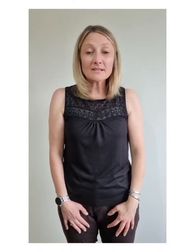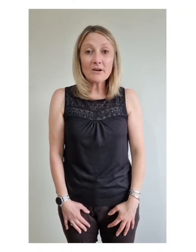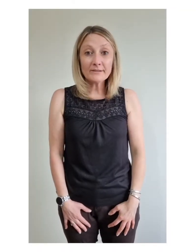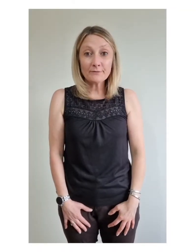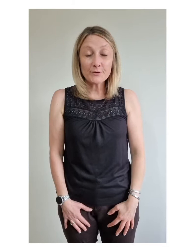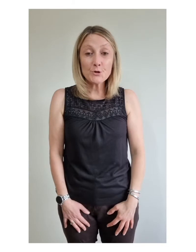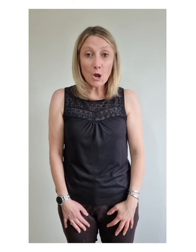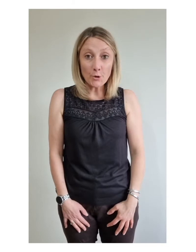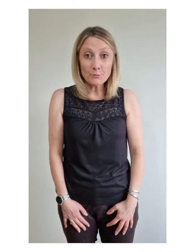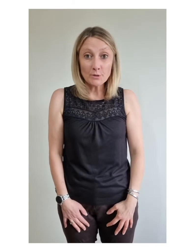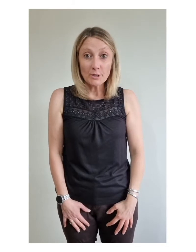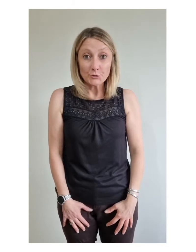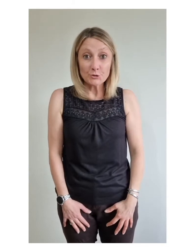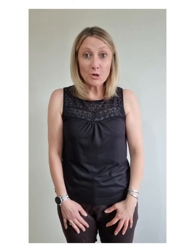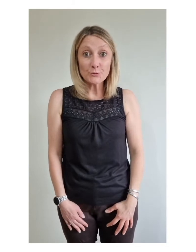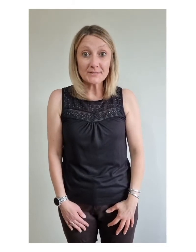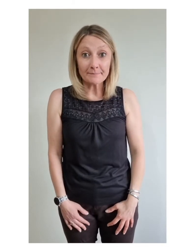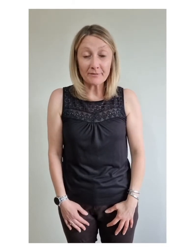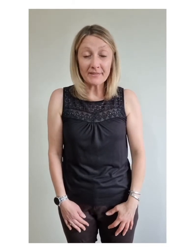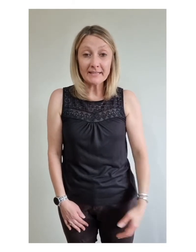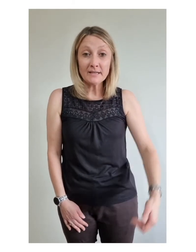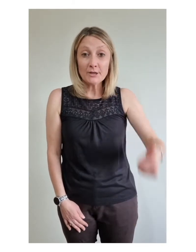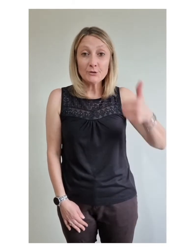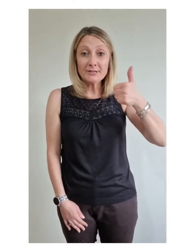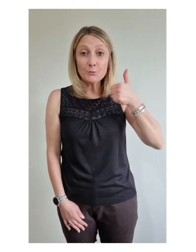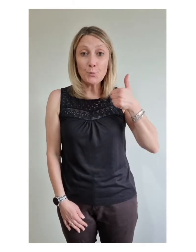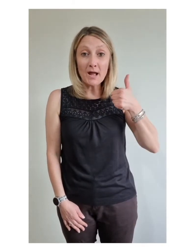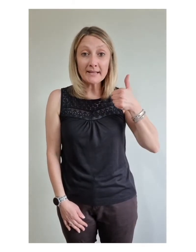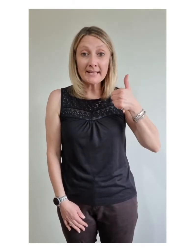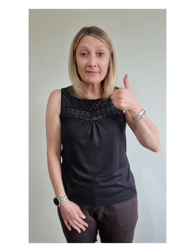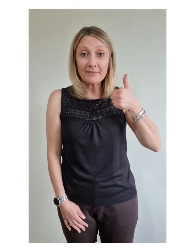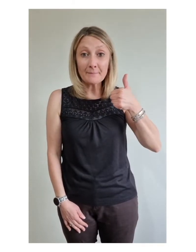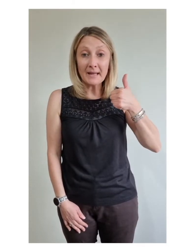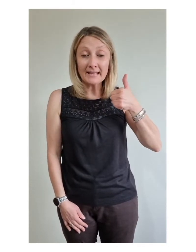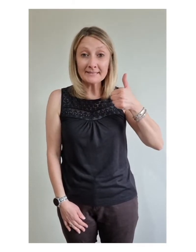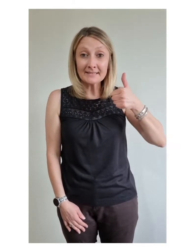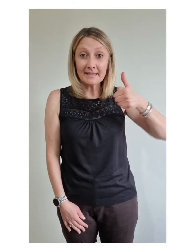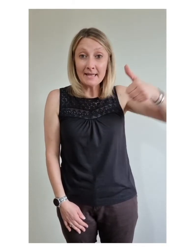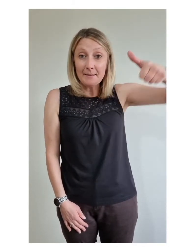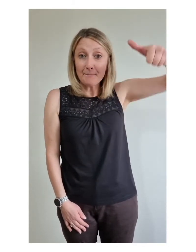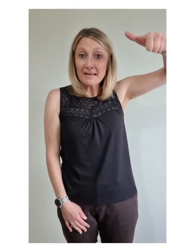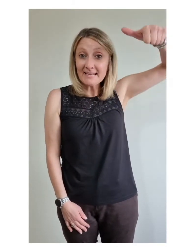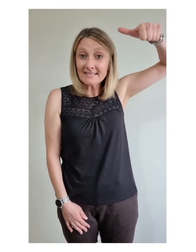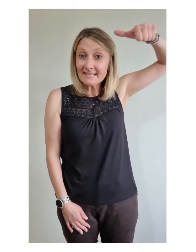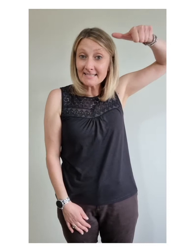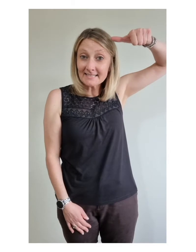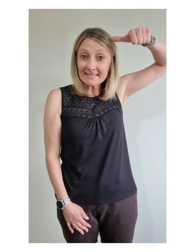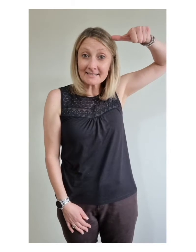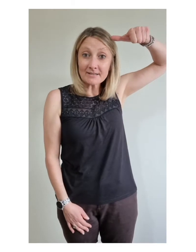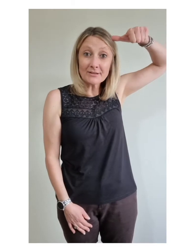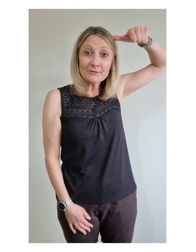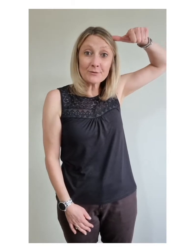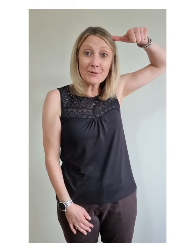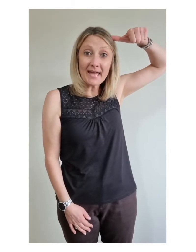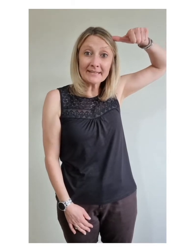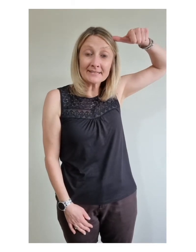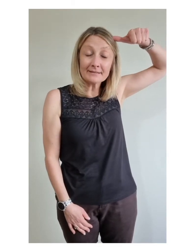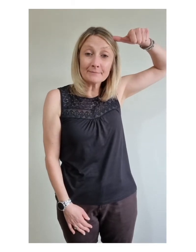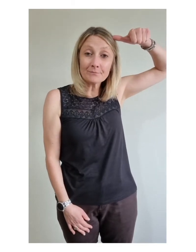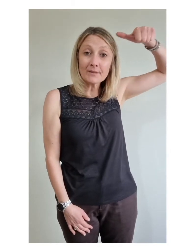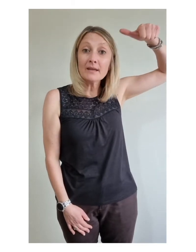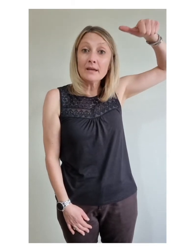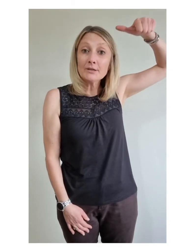The sign for know: to know something, you need a working thumb hand. Place this at the side of your